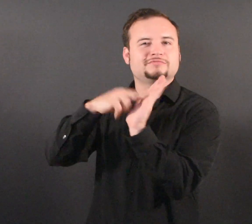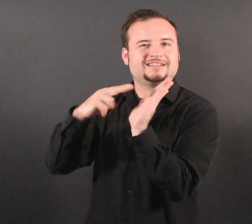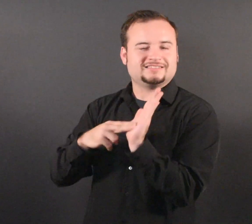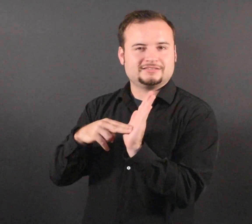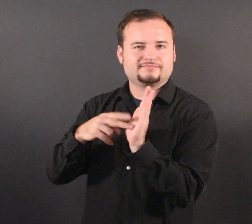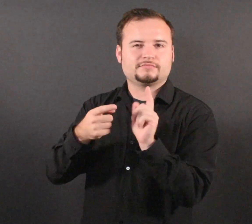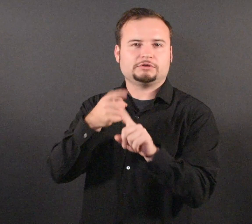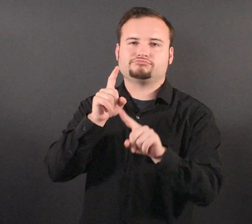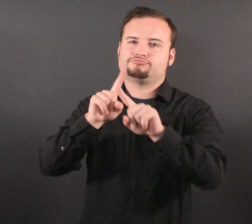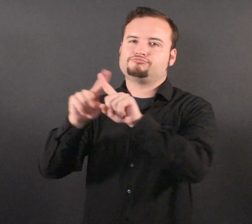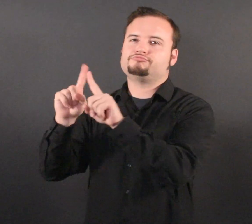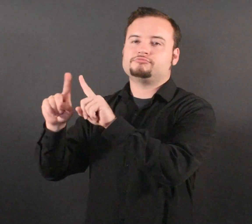government agencies.